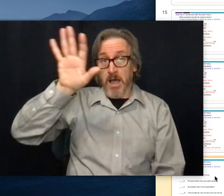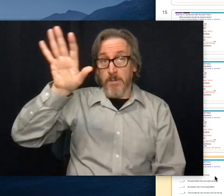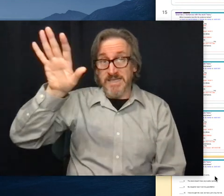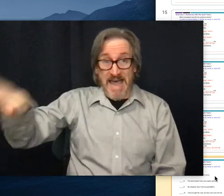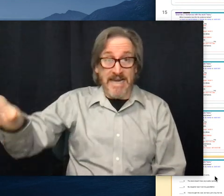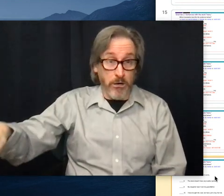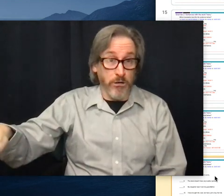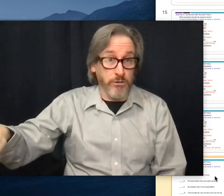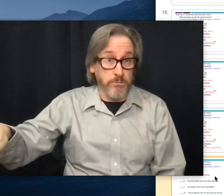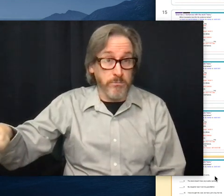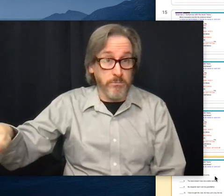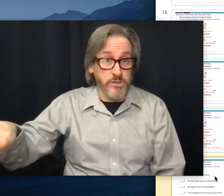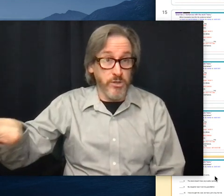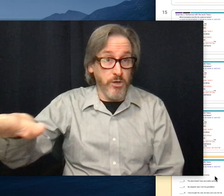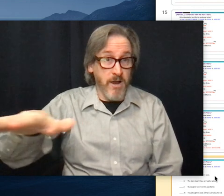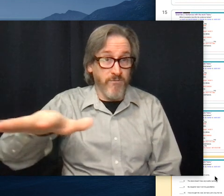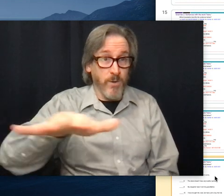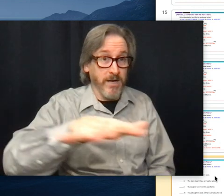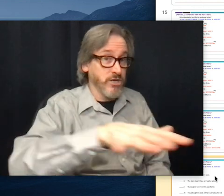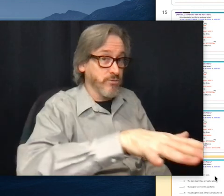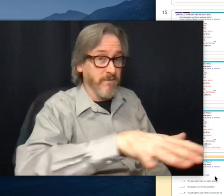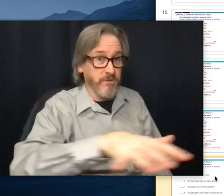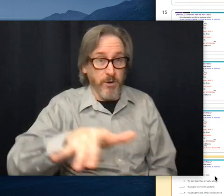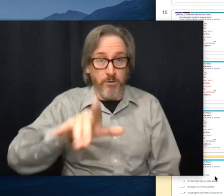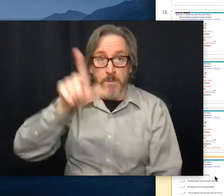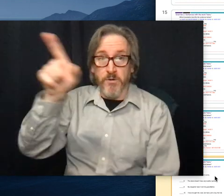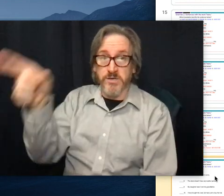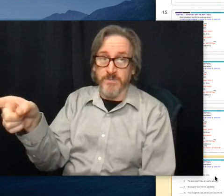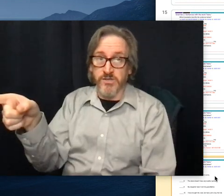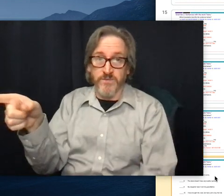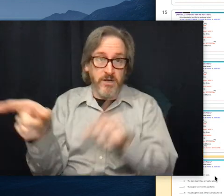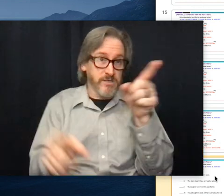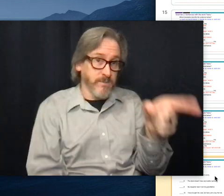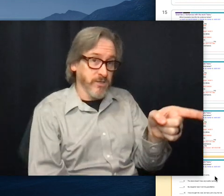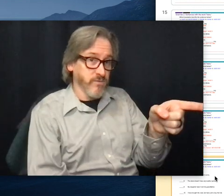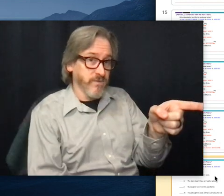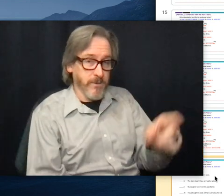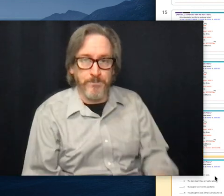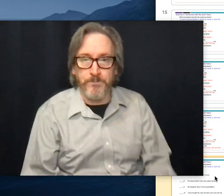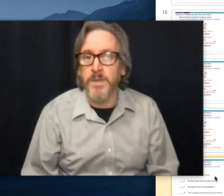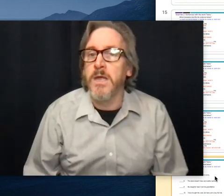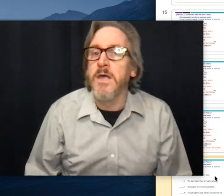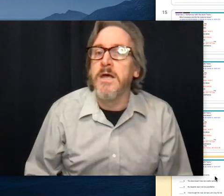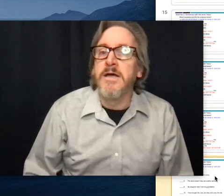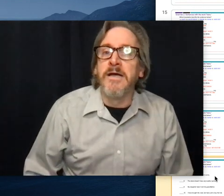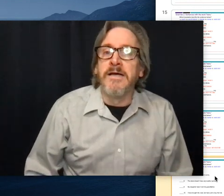it becomes that character. So you don't ever want it to drift. You want to remember something's over there and something's over there.